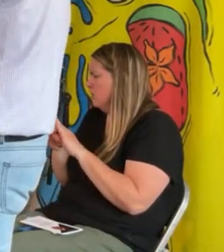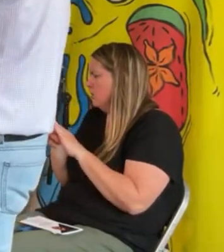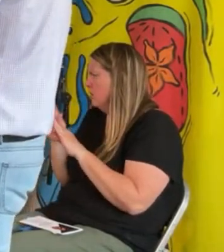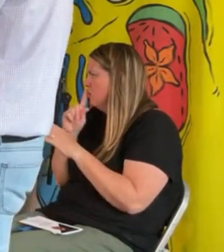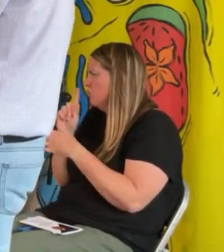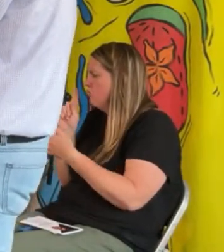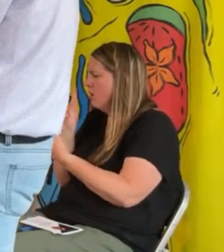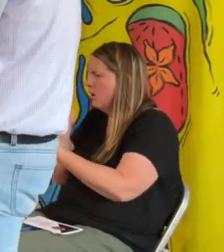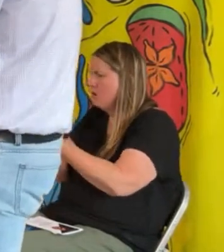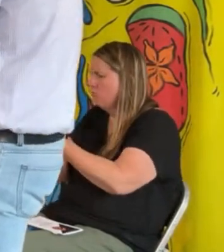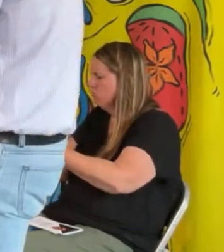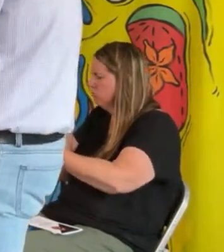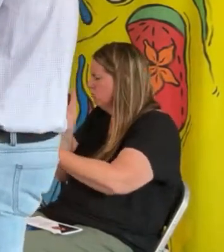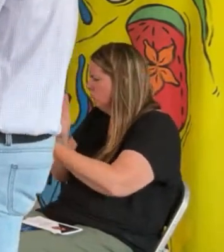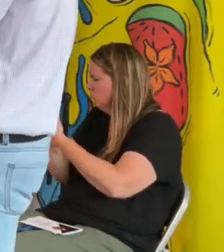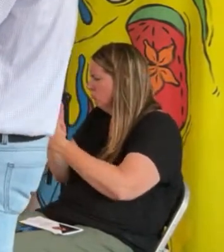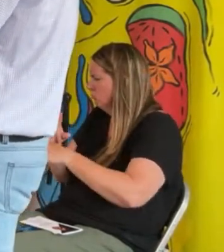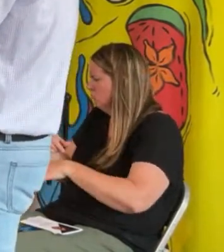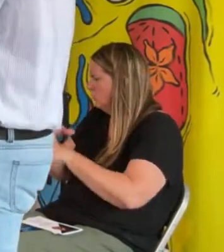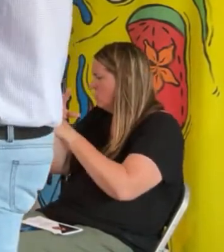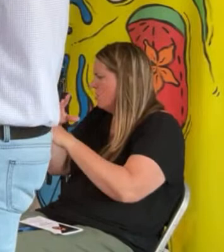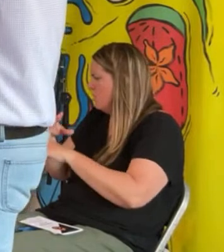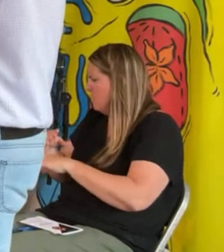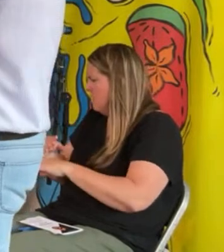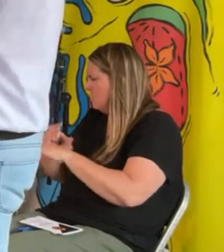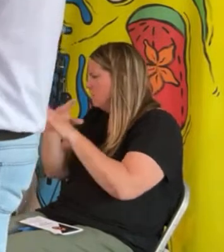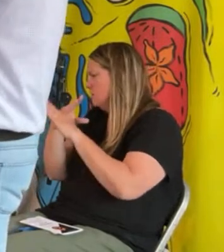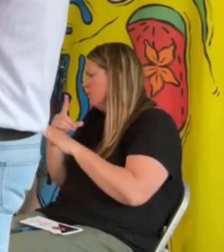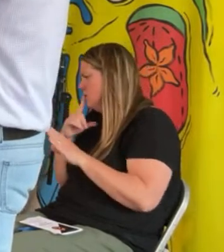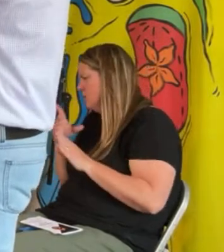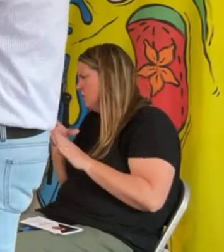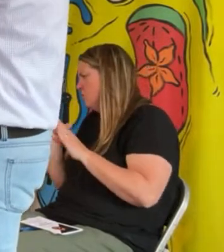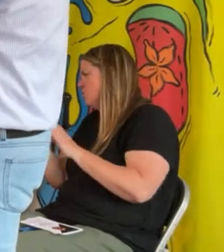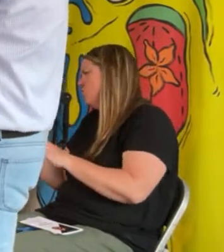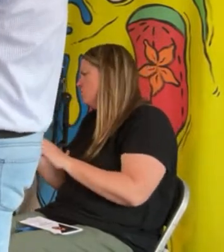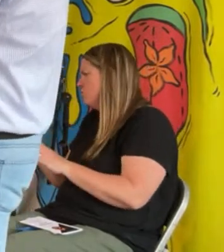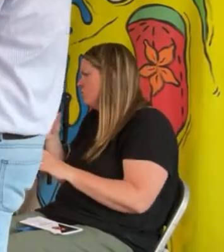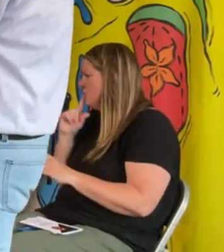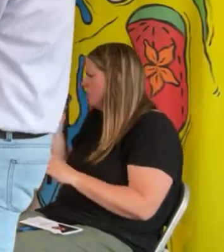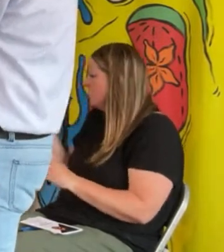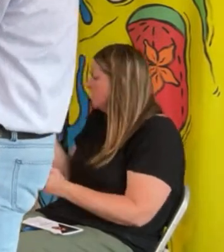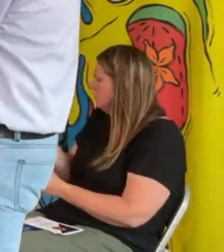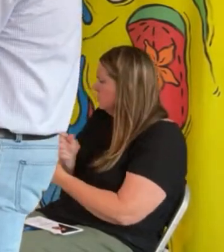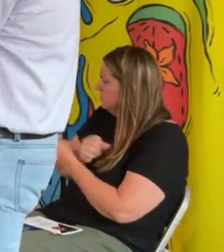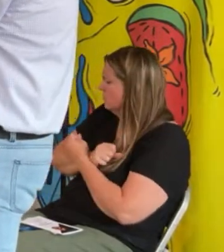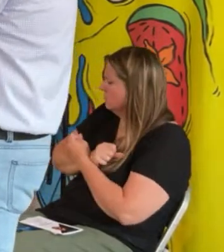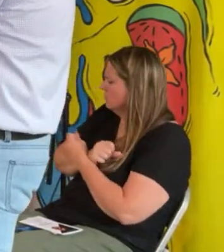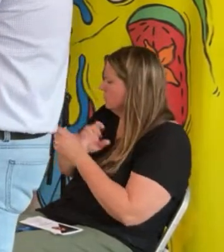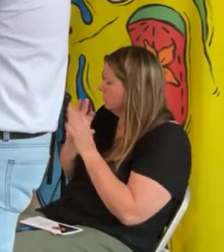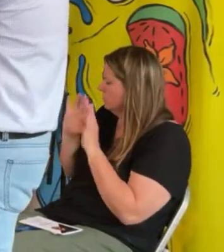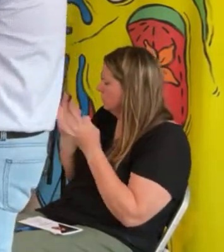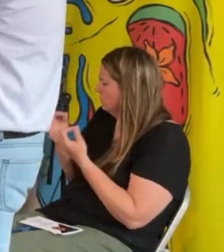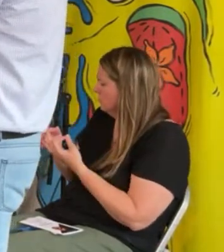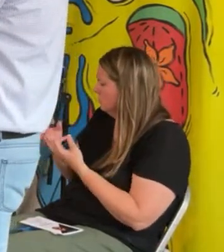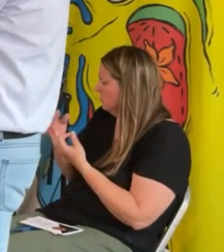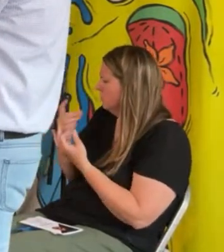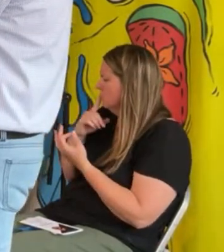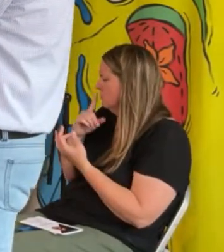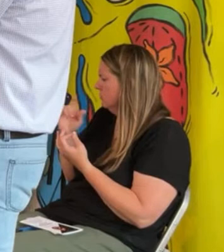to run into walls, into streetlights, into love at once as one